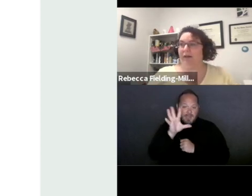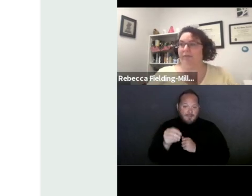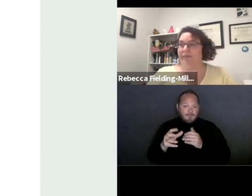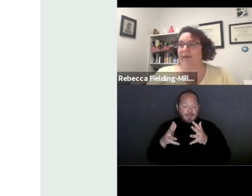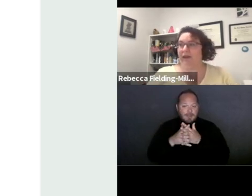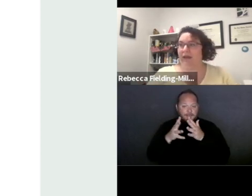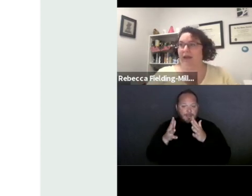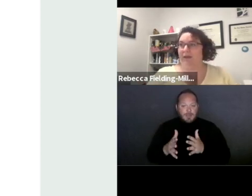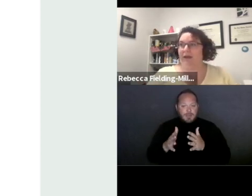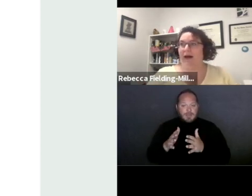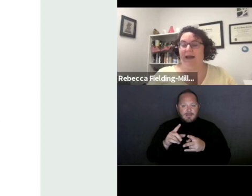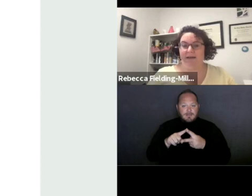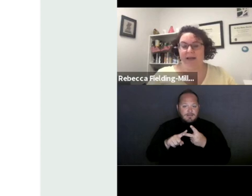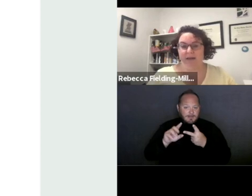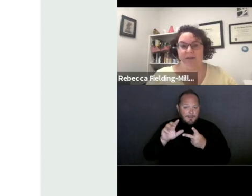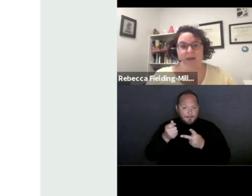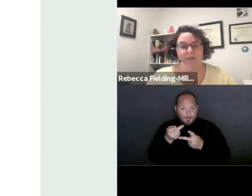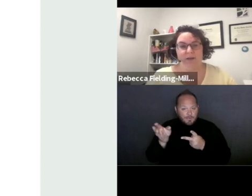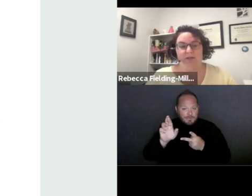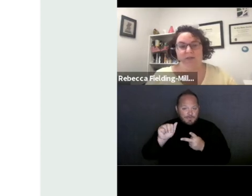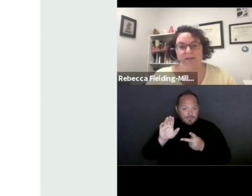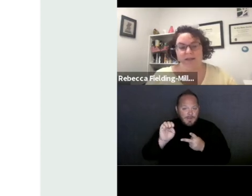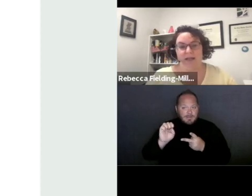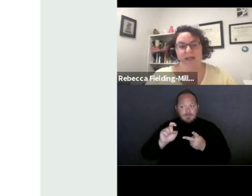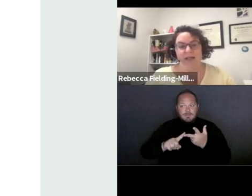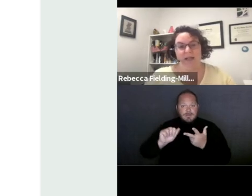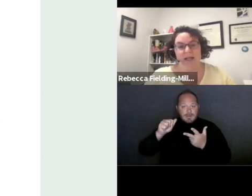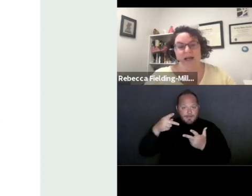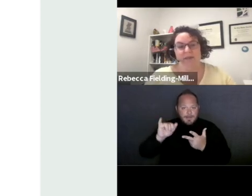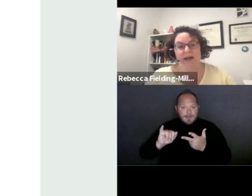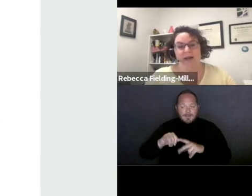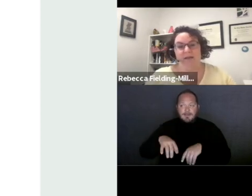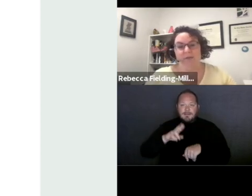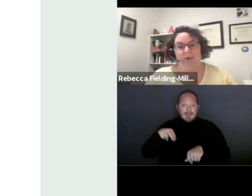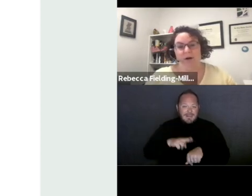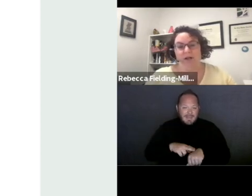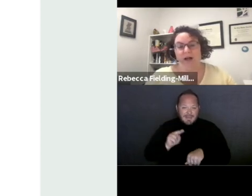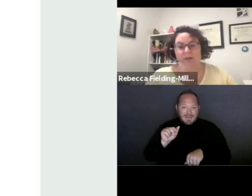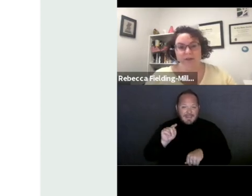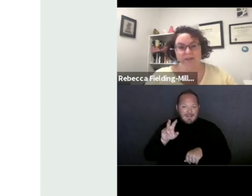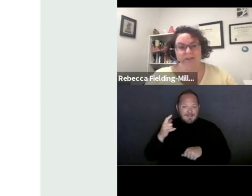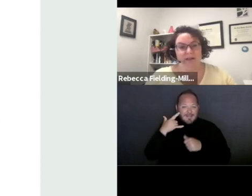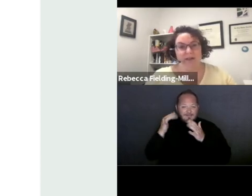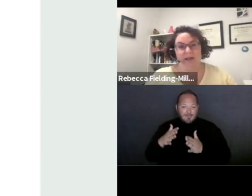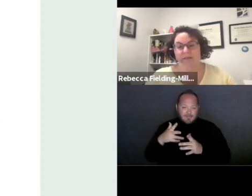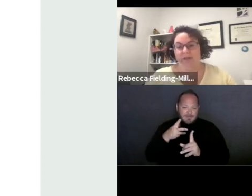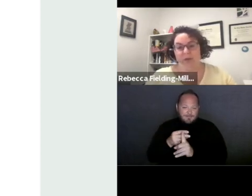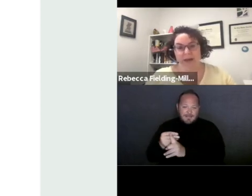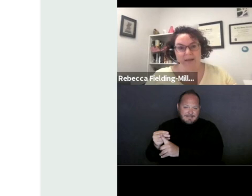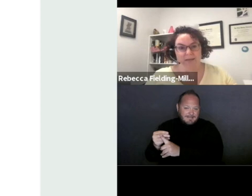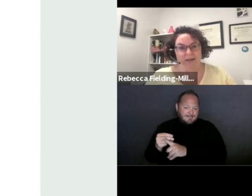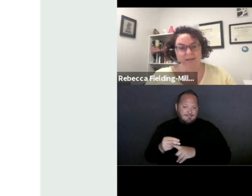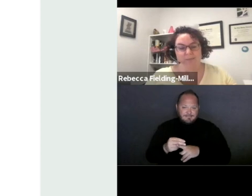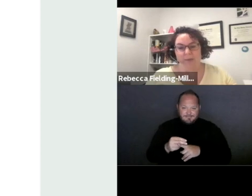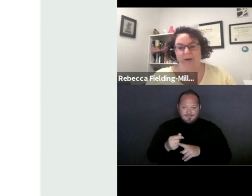multiracial, API Native Californians are vaccinated. And that is for a lot of reasons that again have to do